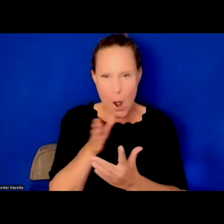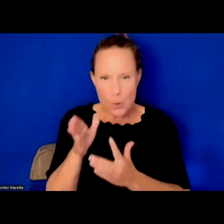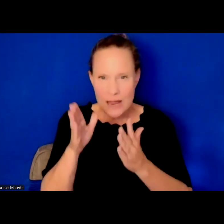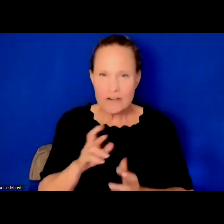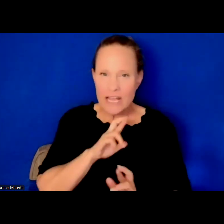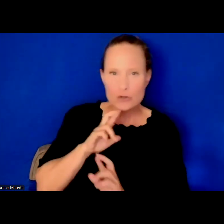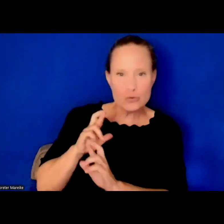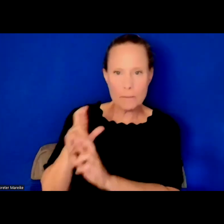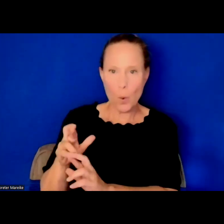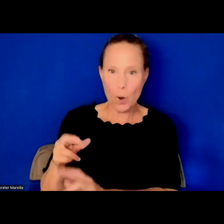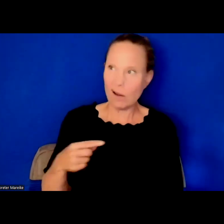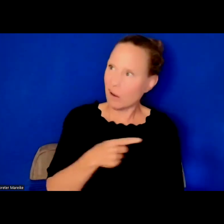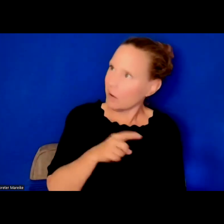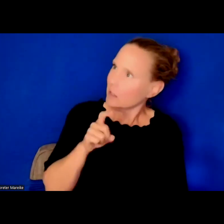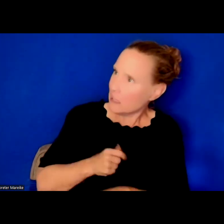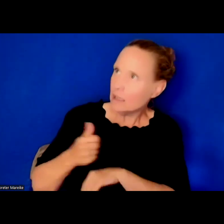gap?